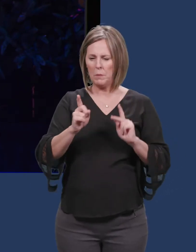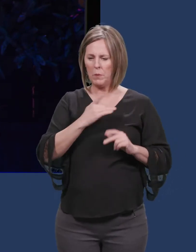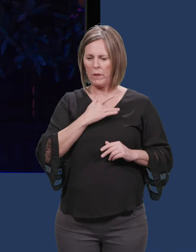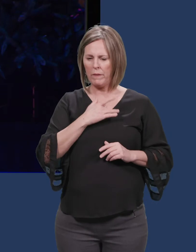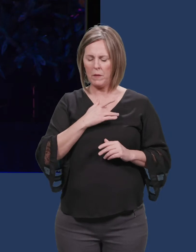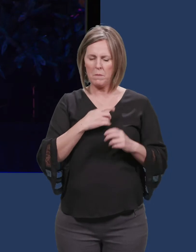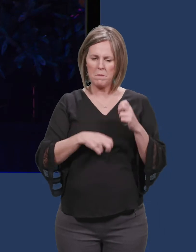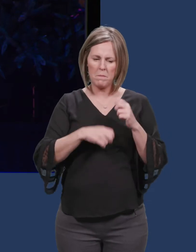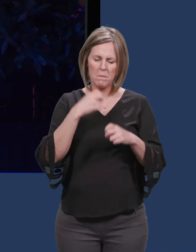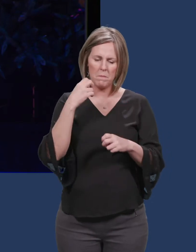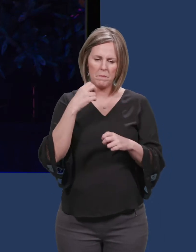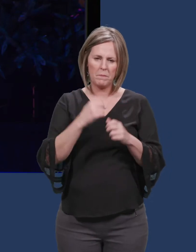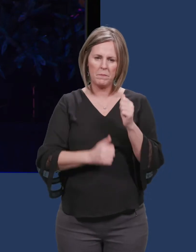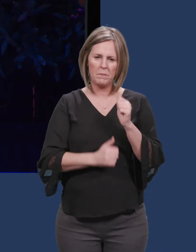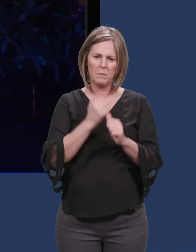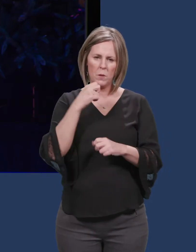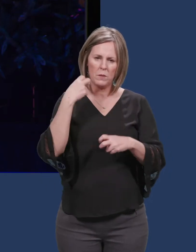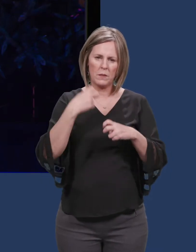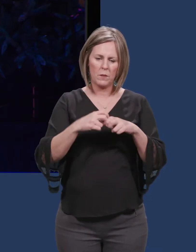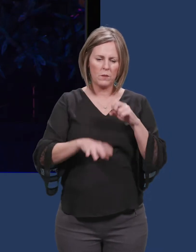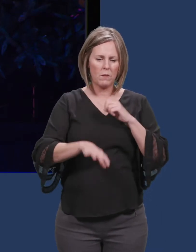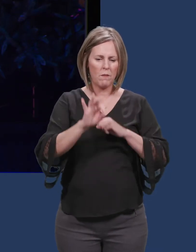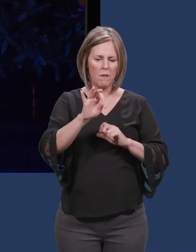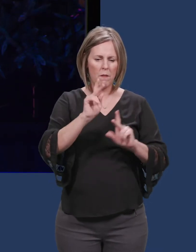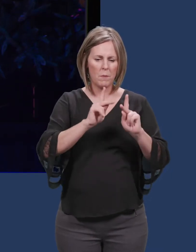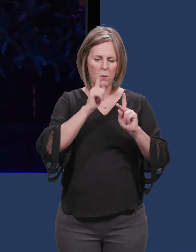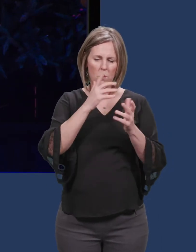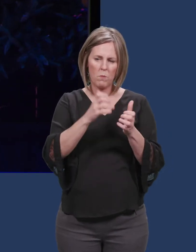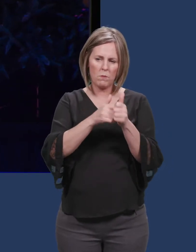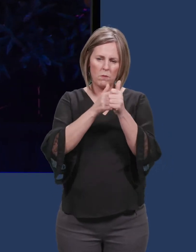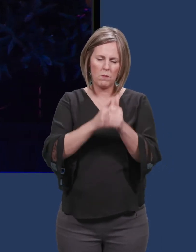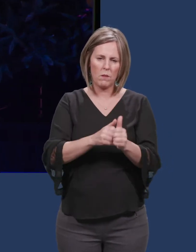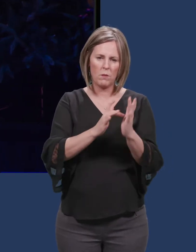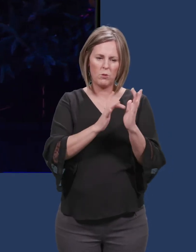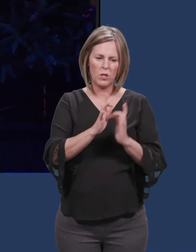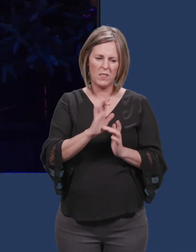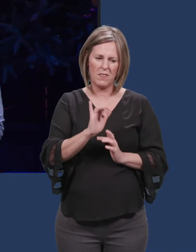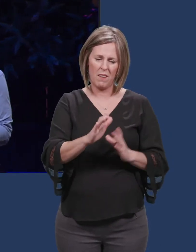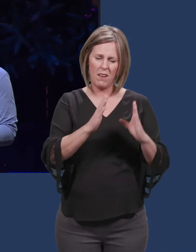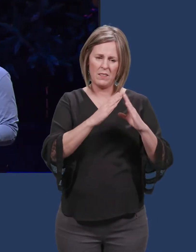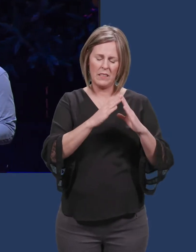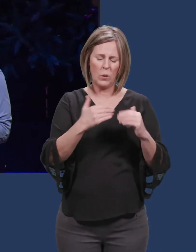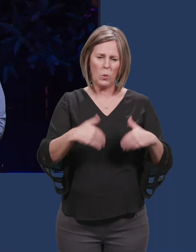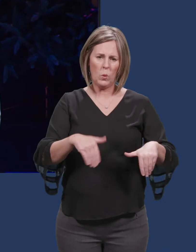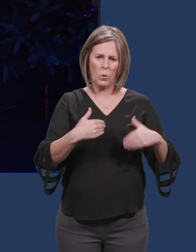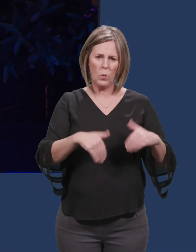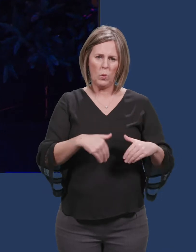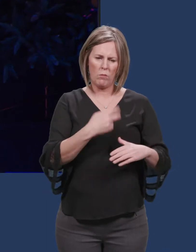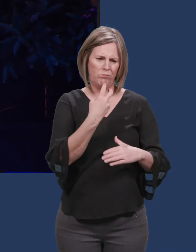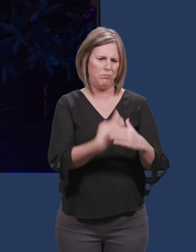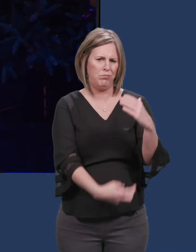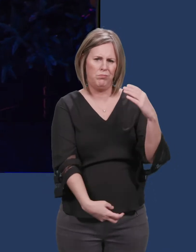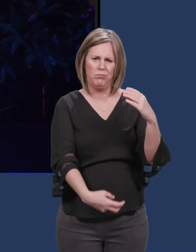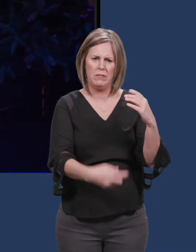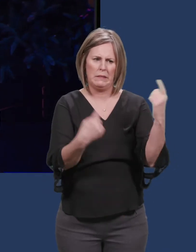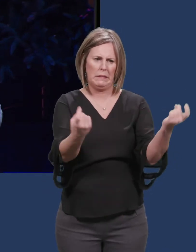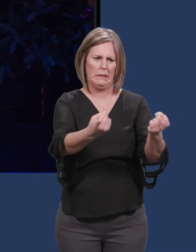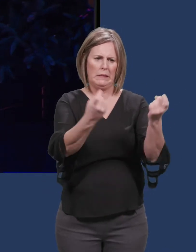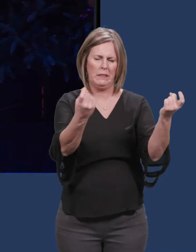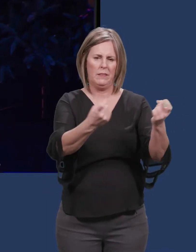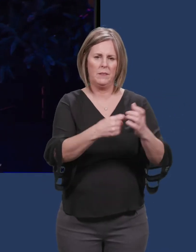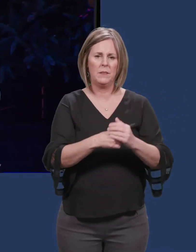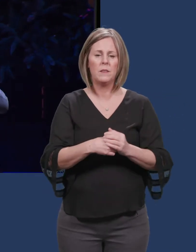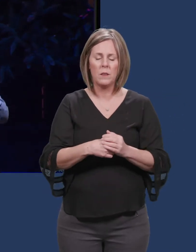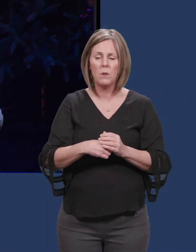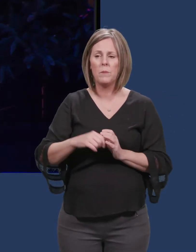most difficult to find people there who want to follow Jesus. And then he looked over at the Apostle Paul and said, okay, Paul,